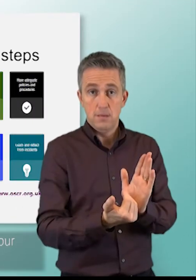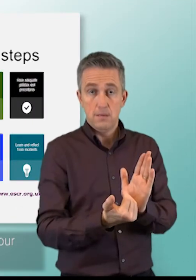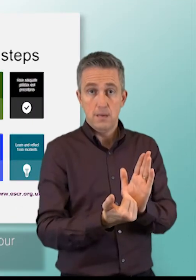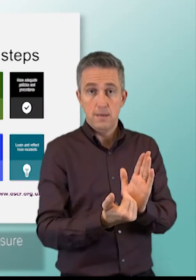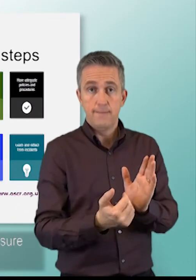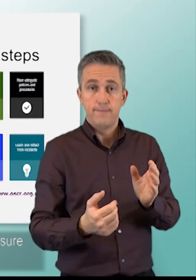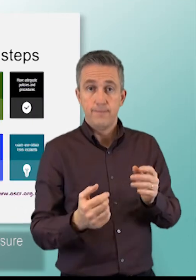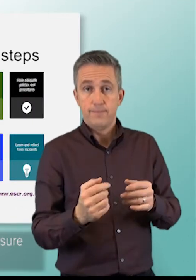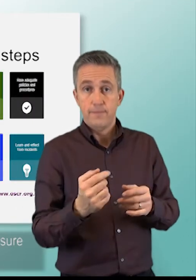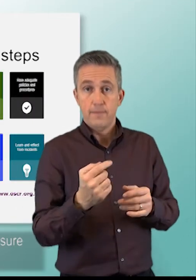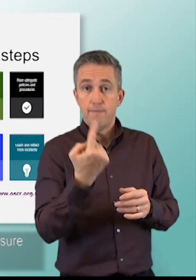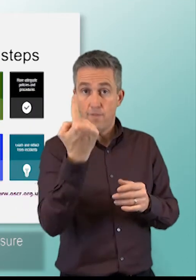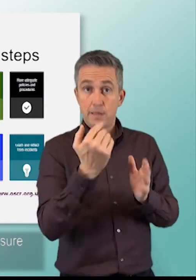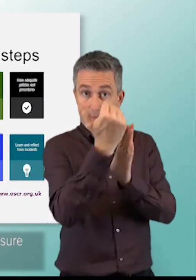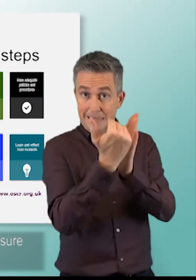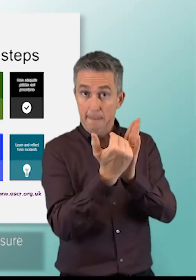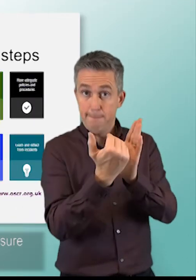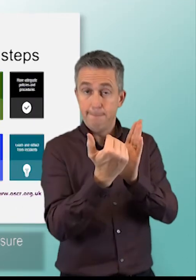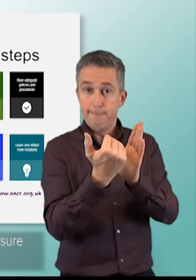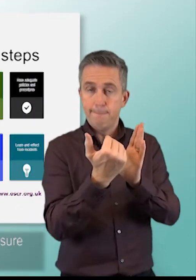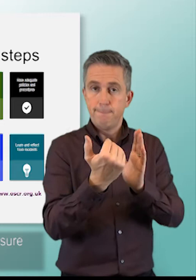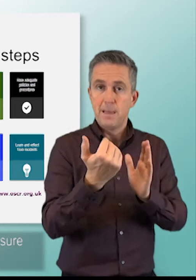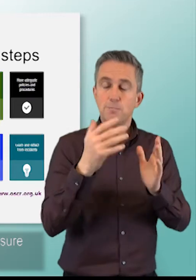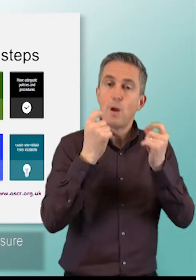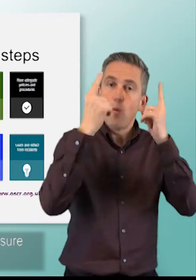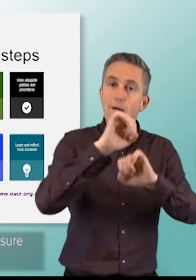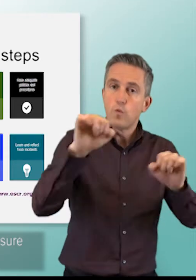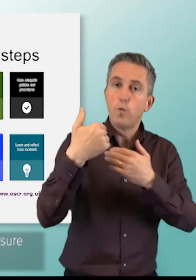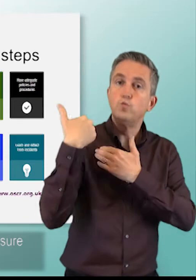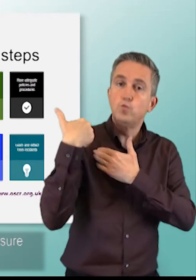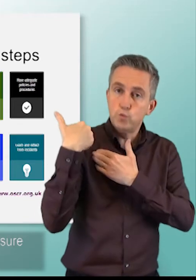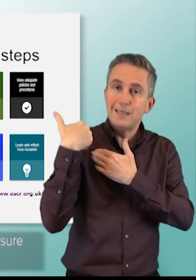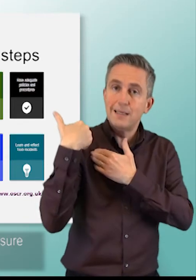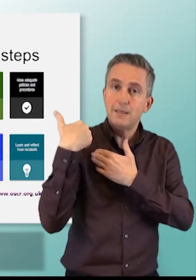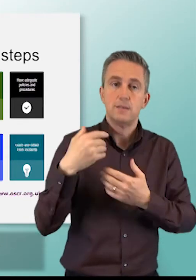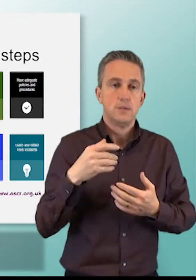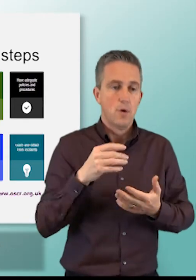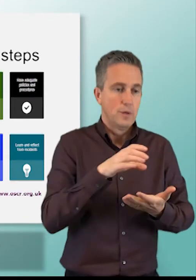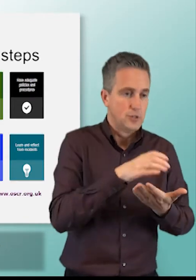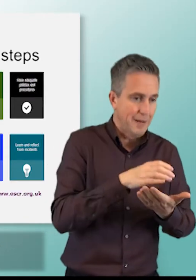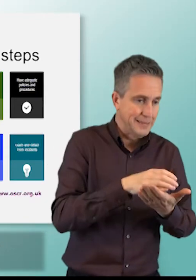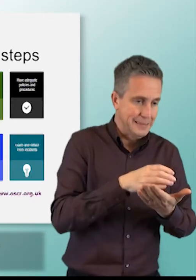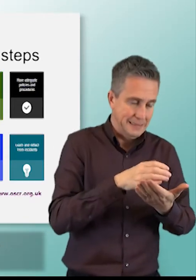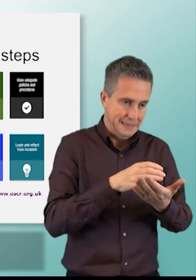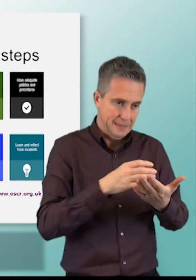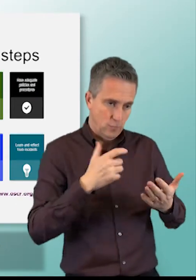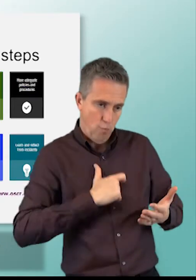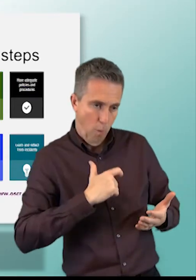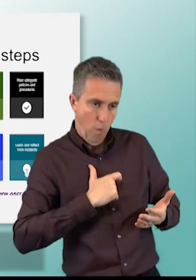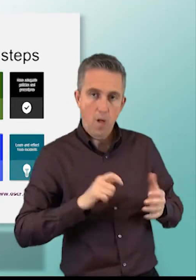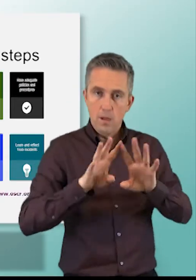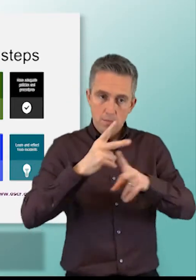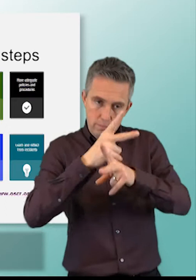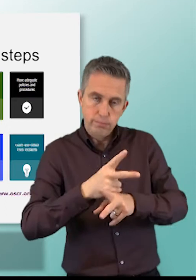recap. The first thing that you really need to do is to make sure that you know what your duties are. So that whole, you know, what are your charity trustees' duties,